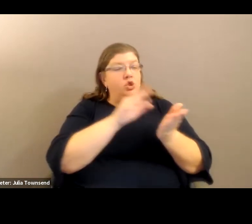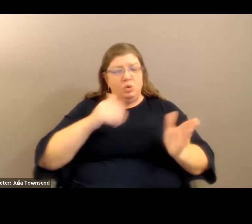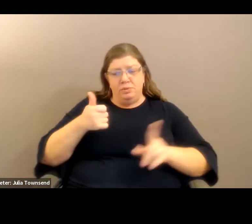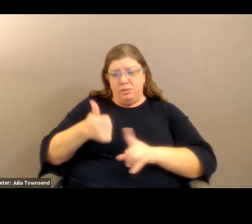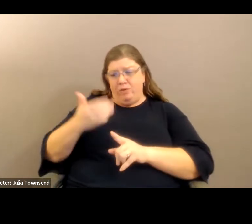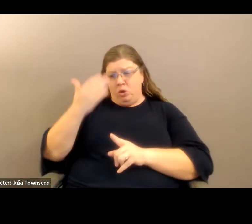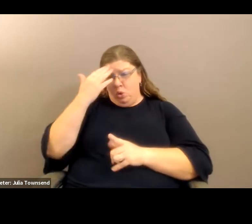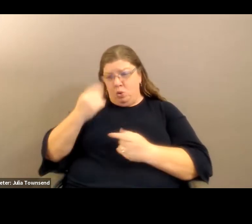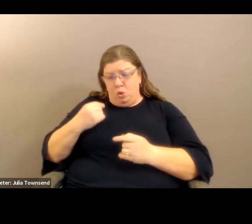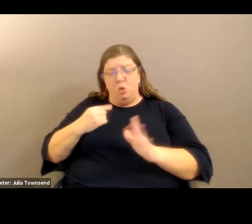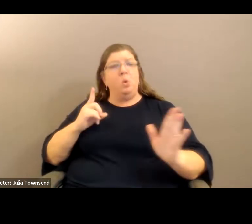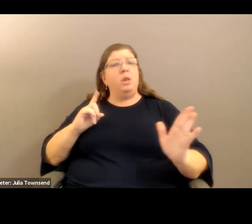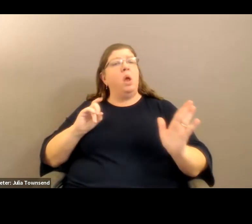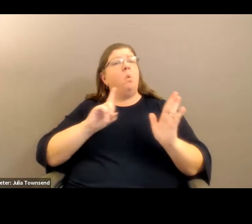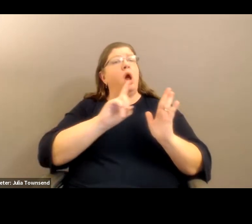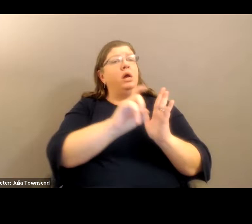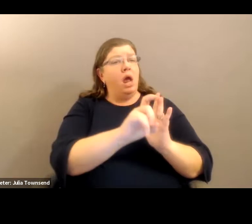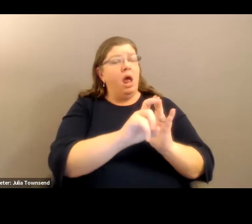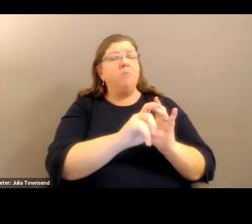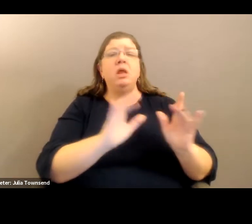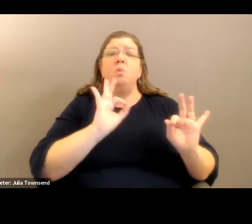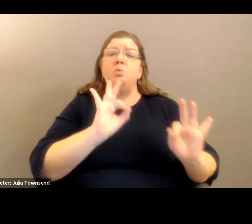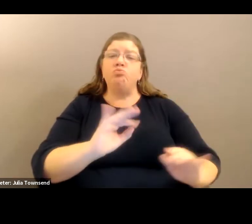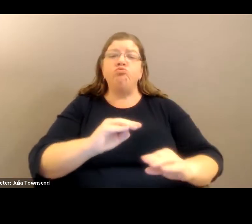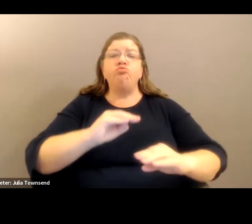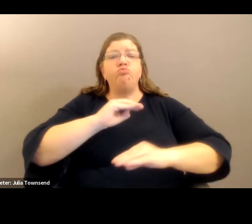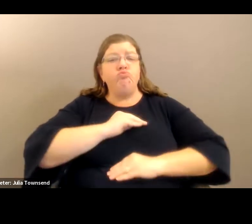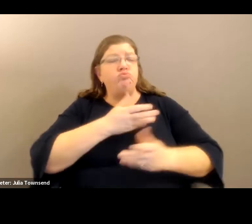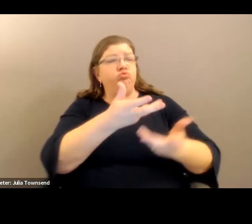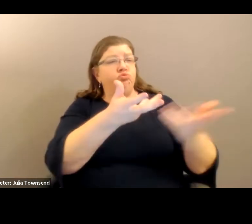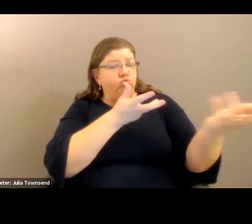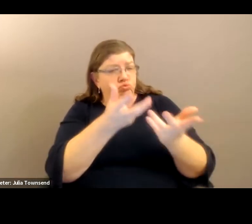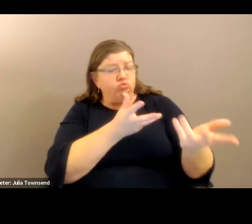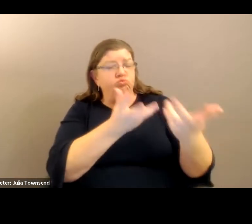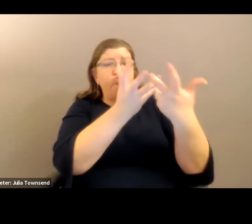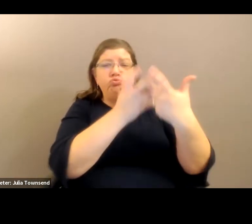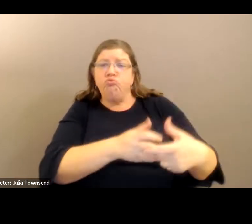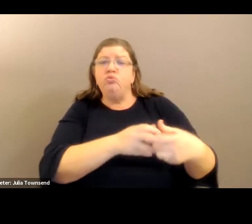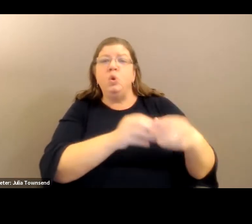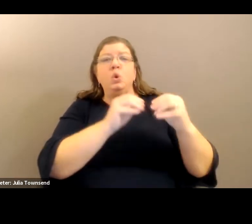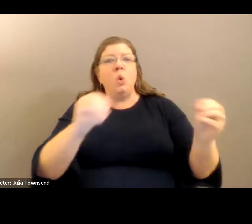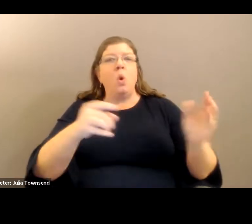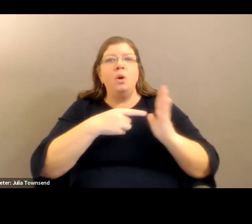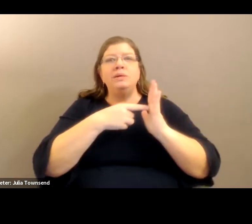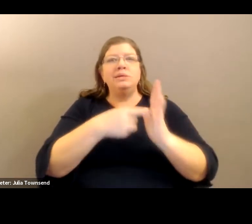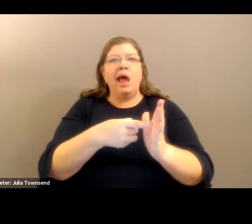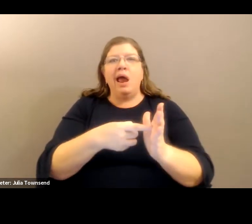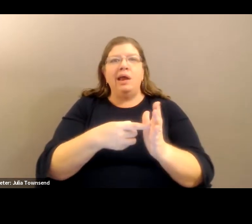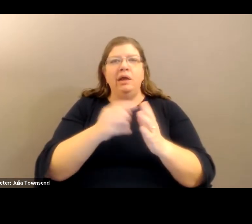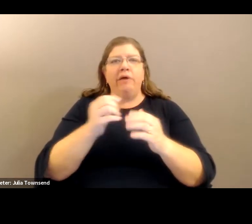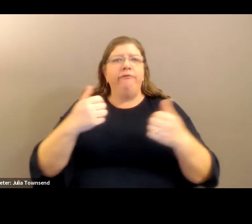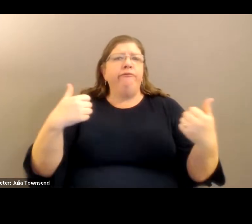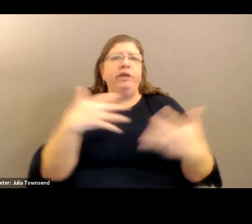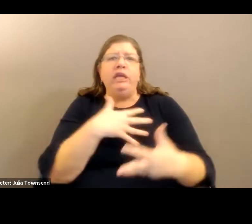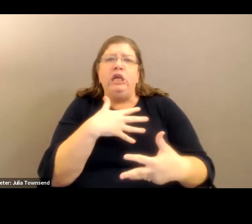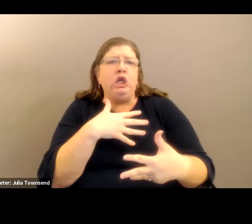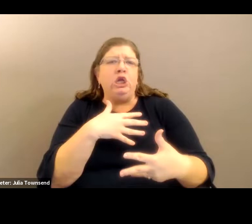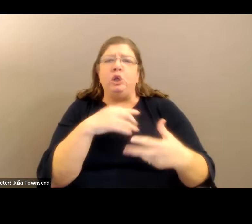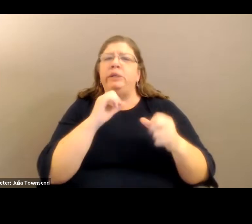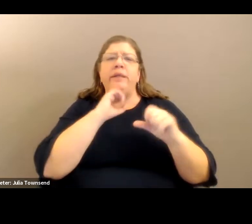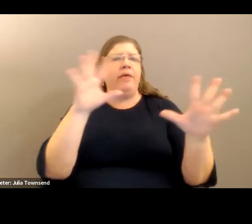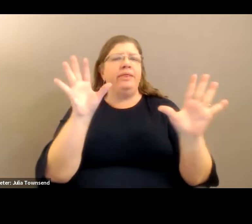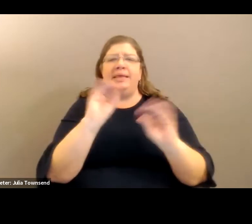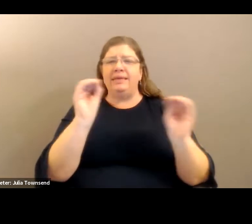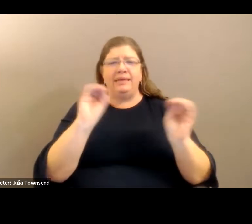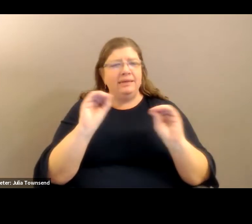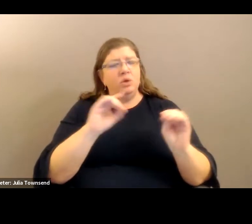They were pleased. They were collaborative. There wasn't any sign of fear or anything else.